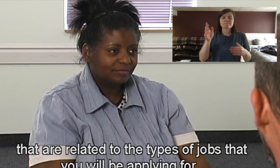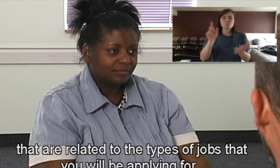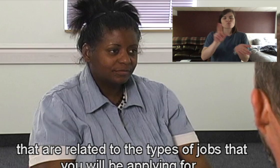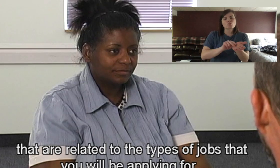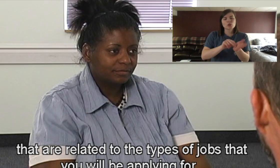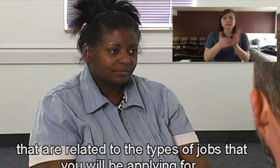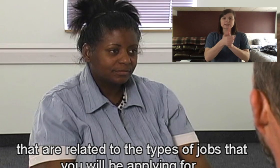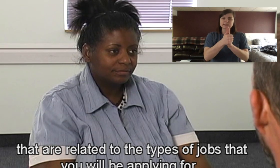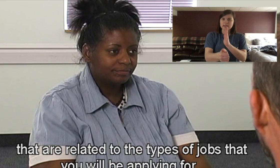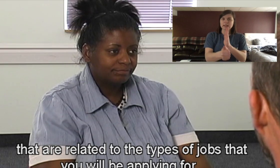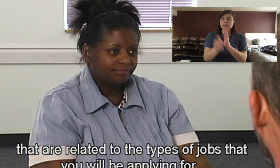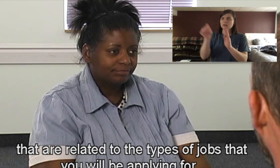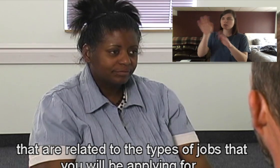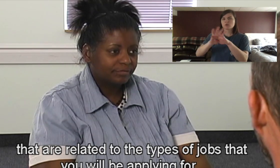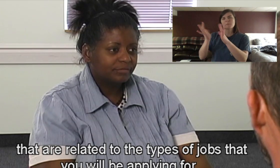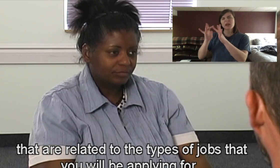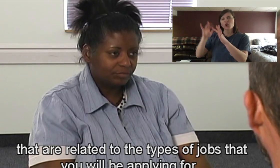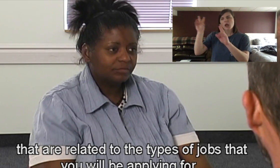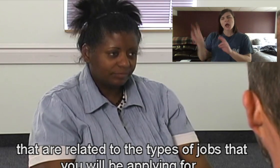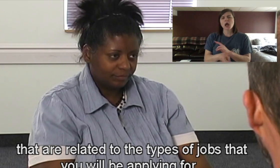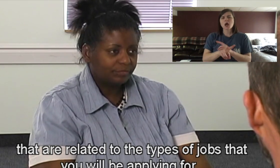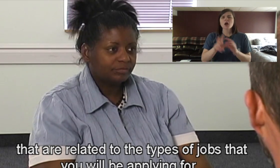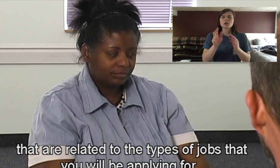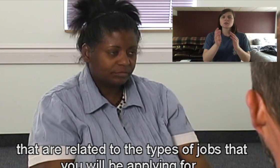the skills that are